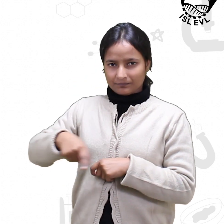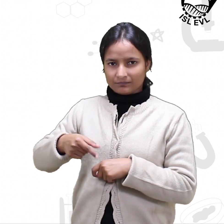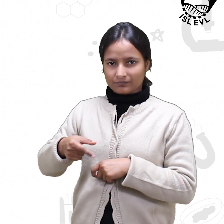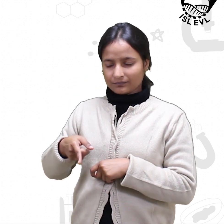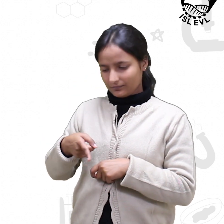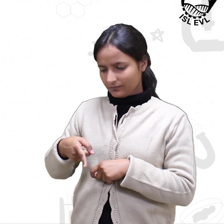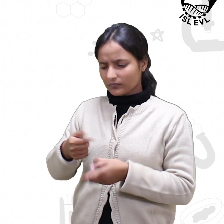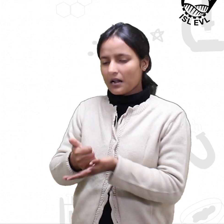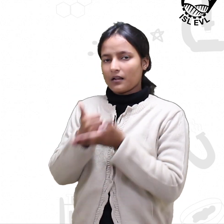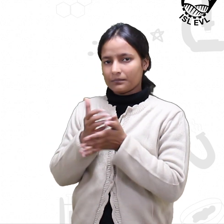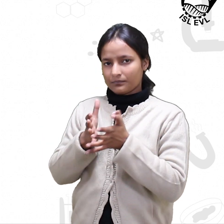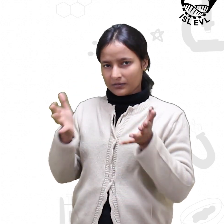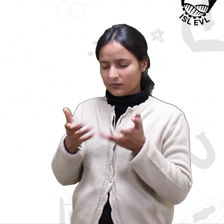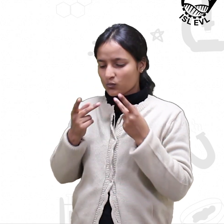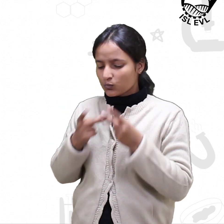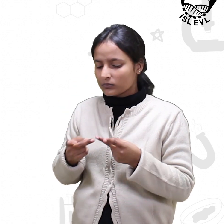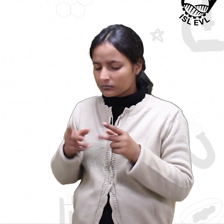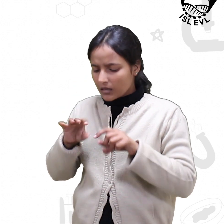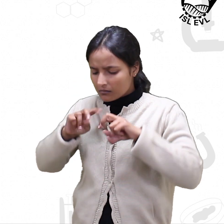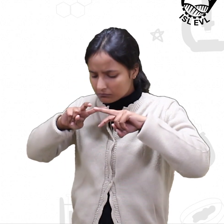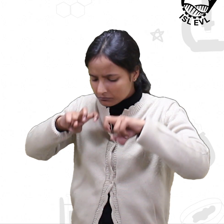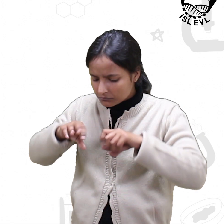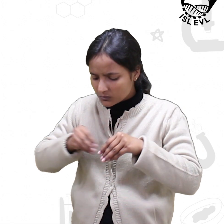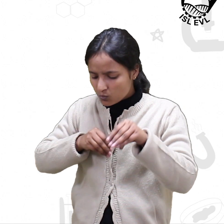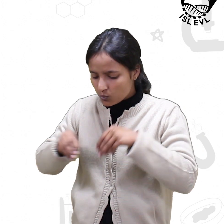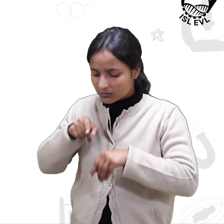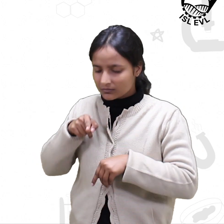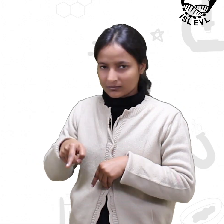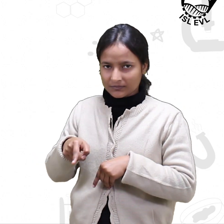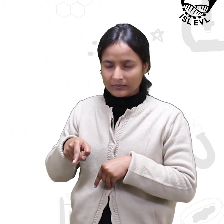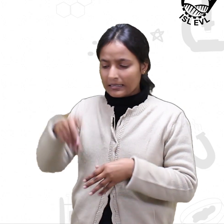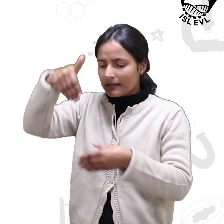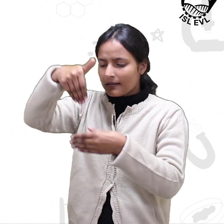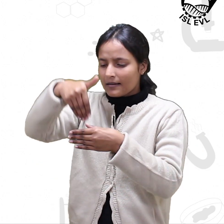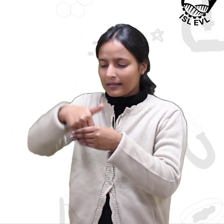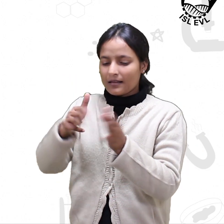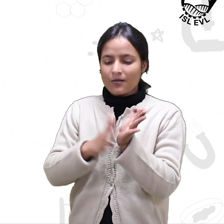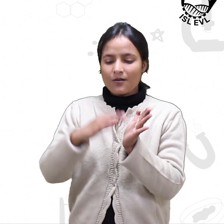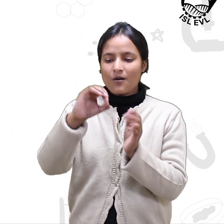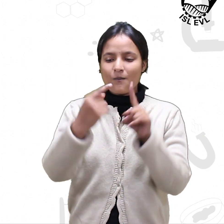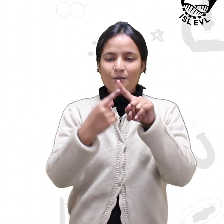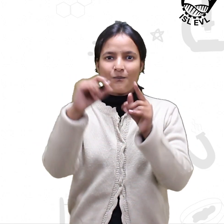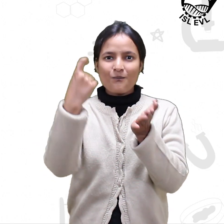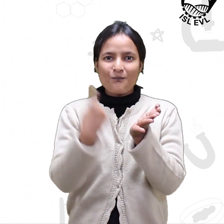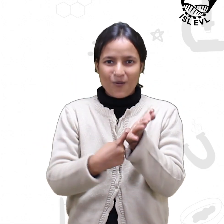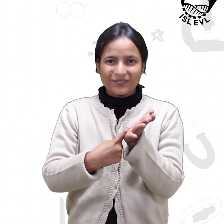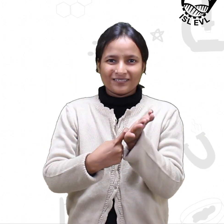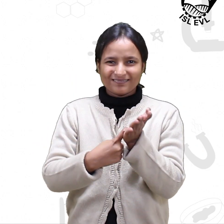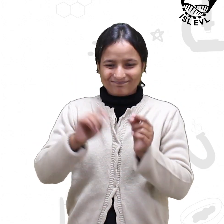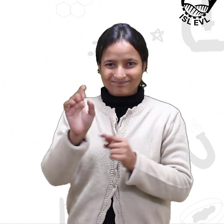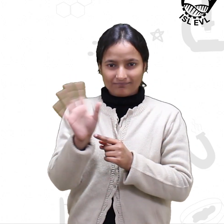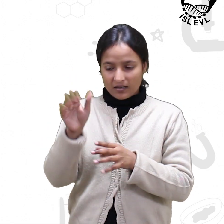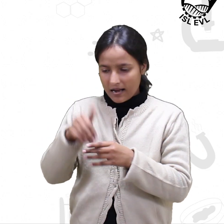a neuron is meeting a muscle. Neurons and muscles are needed for movement. So we chose a motor neuron meeting